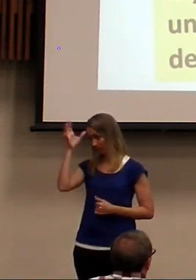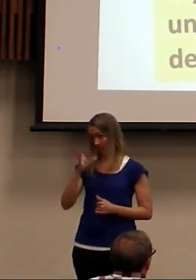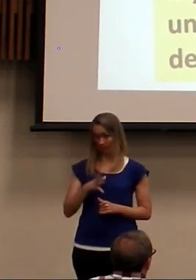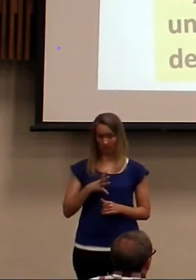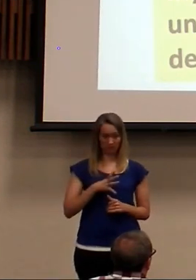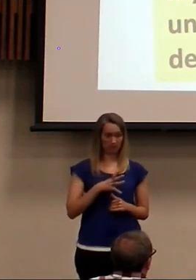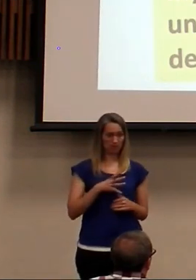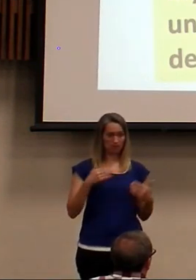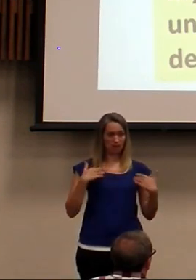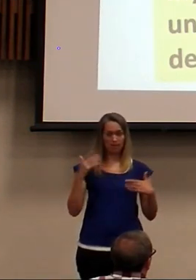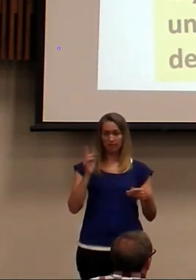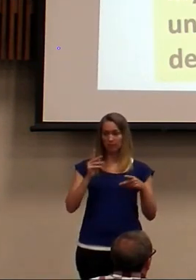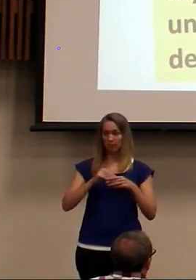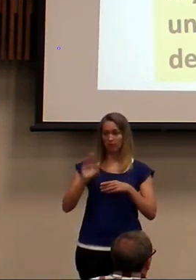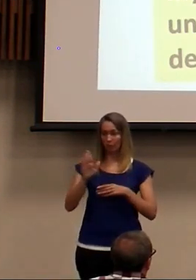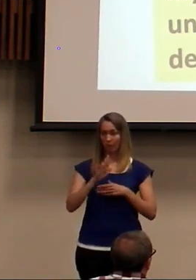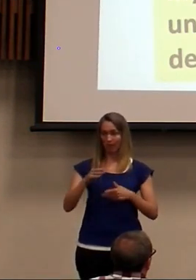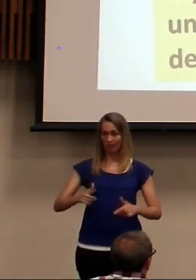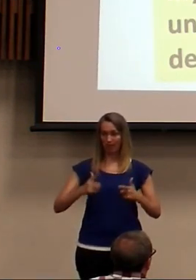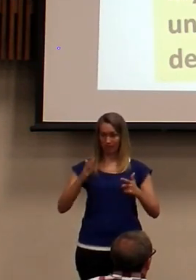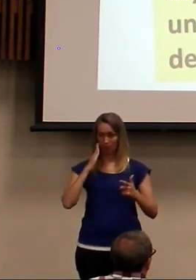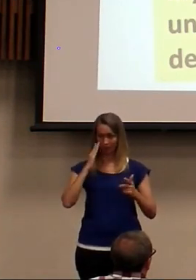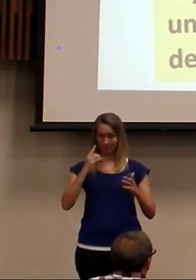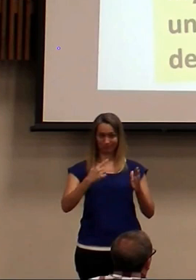have people in your life that point them out to you.